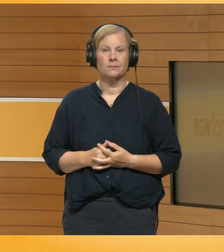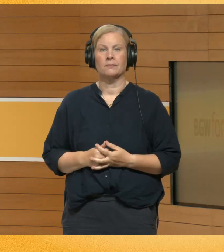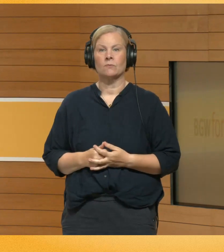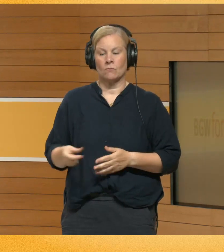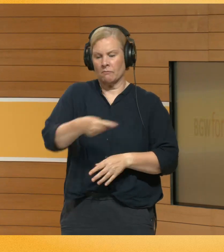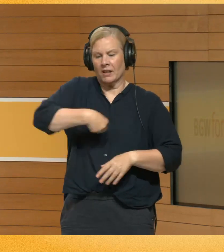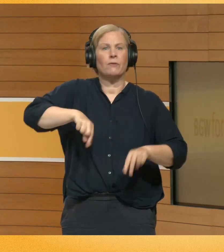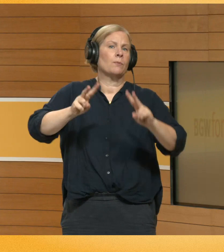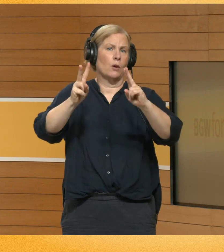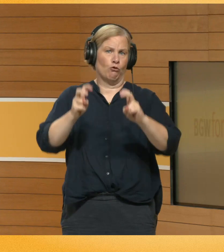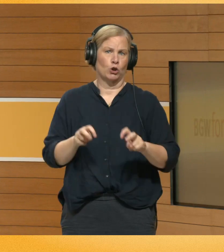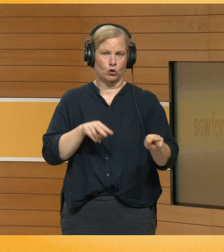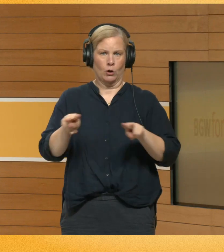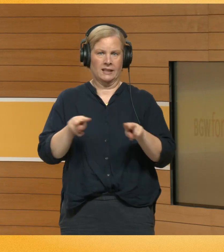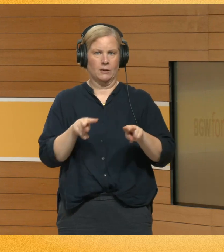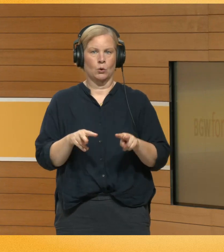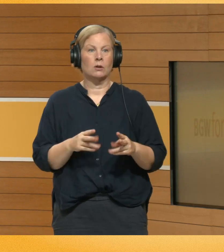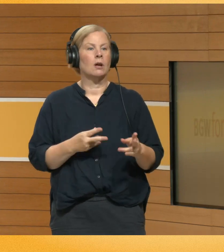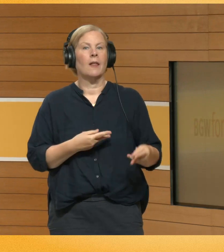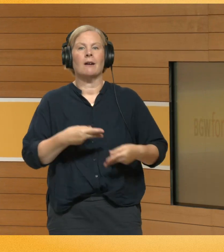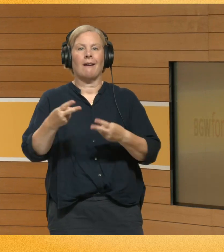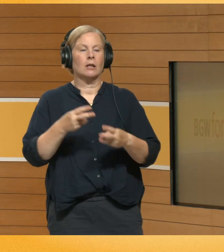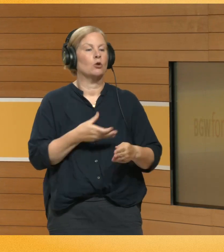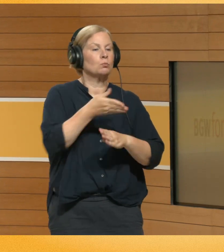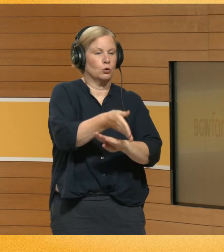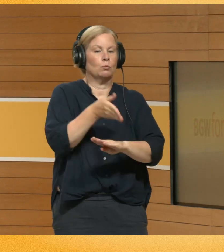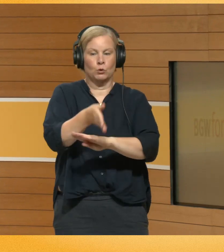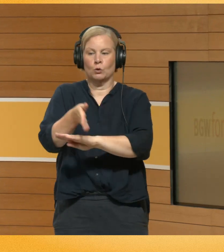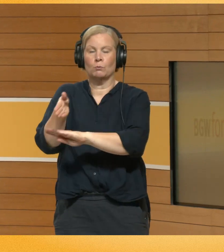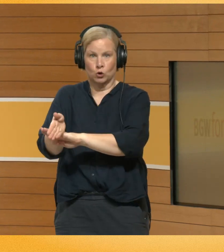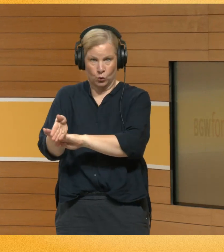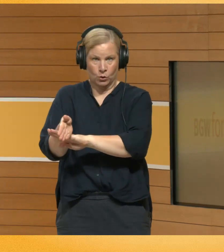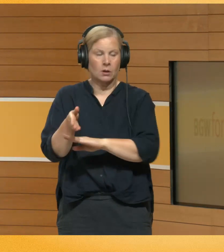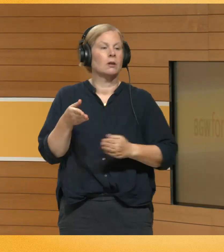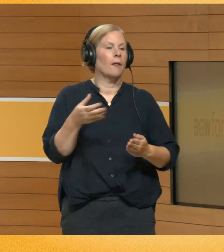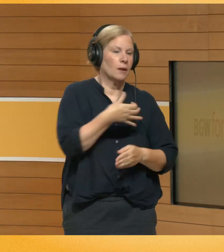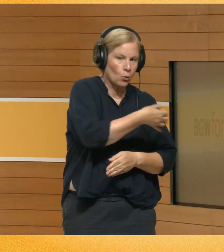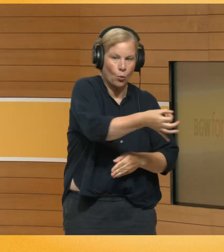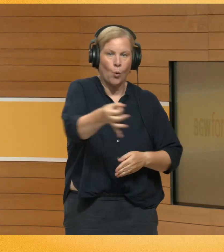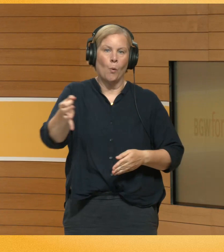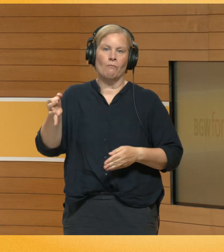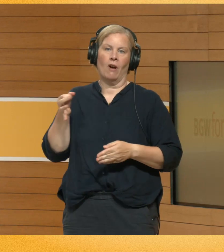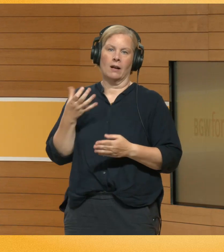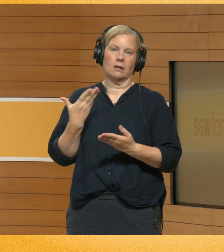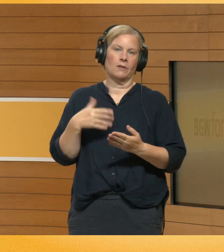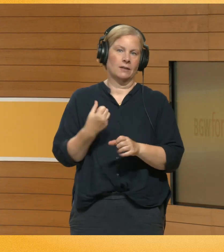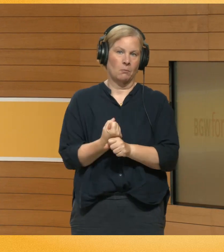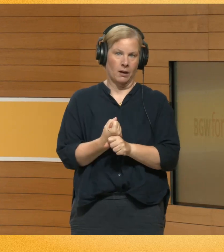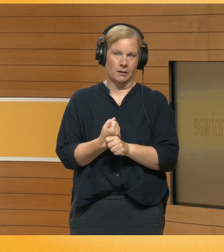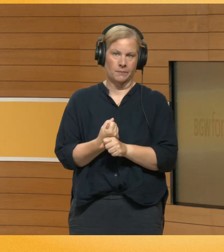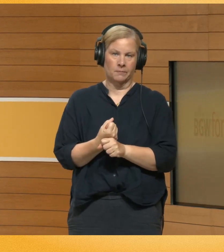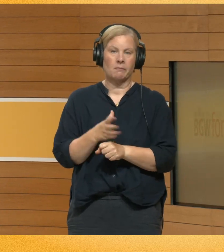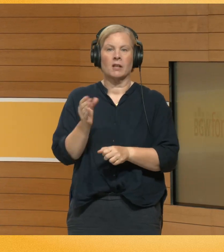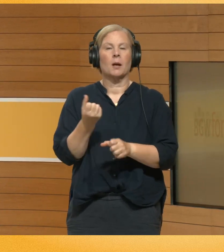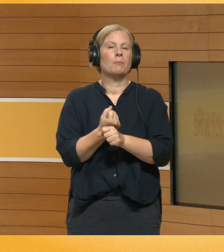to survey and interview healthcare workers. On the one hand, about their contribution to the COVID, and on the